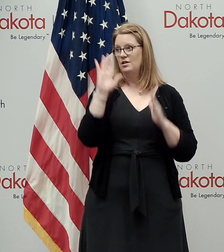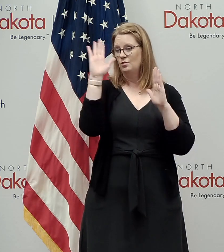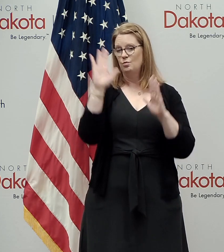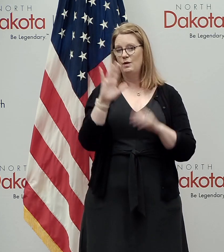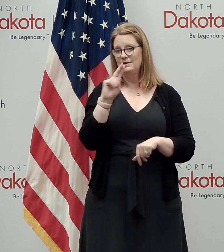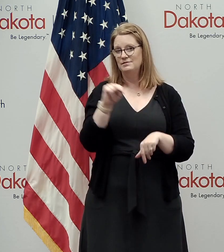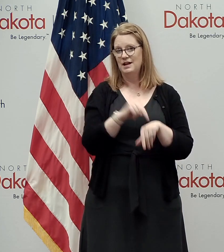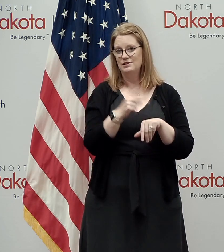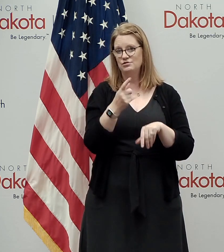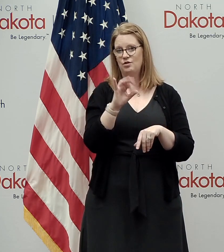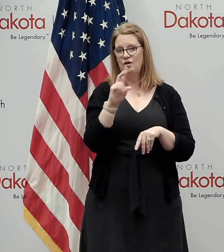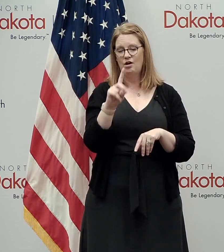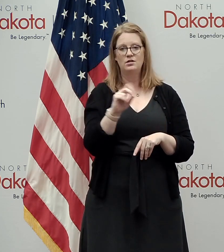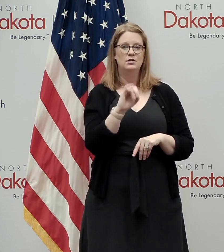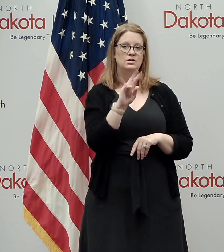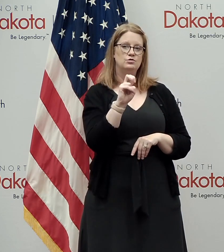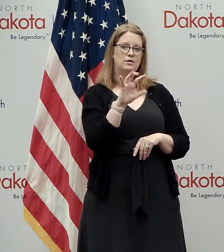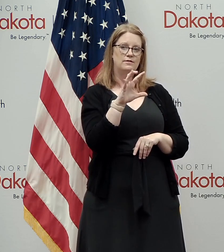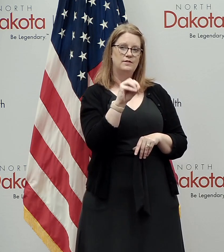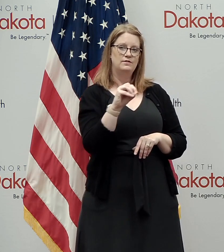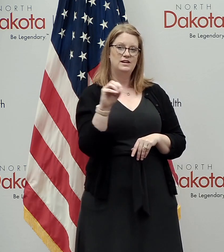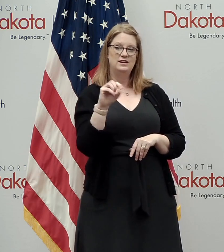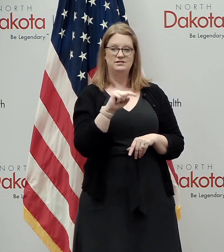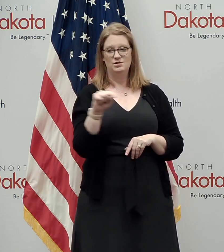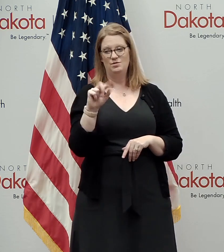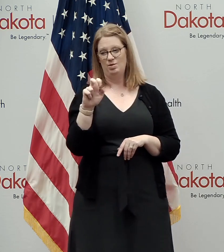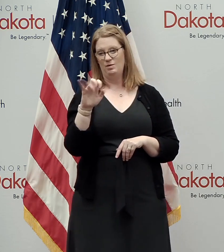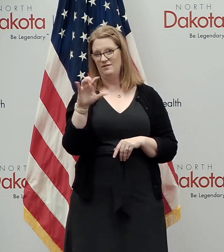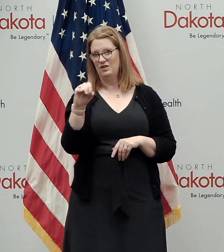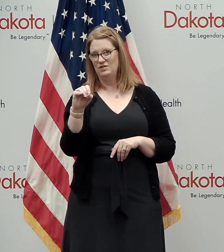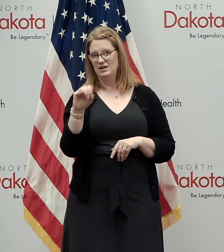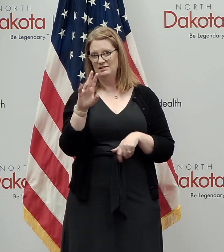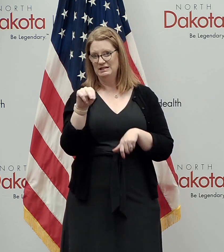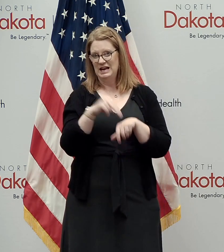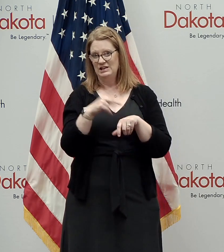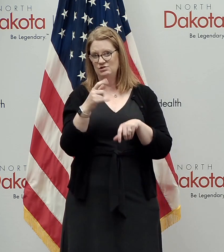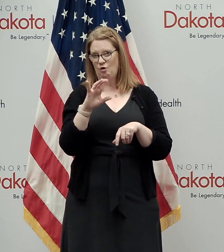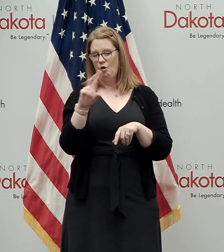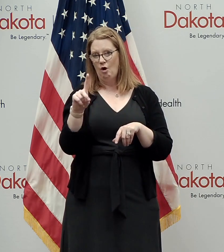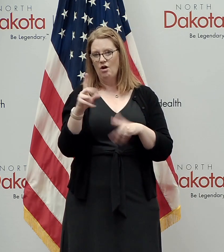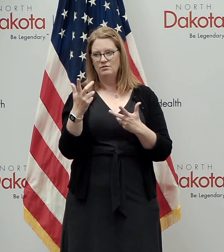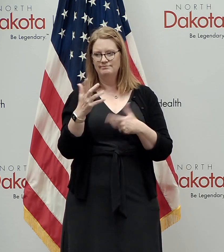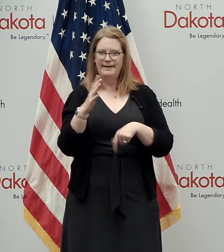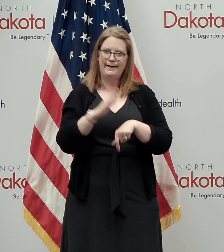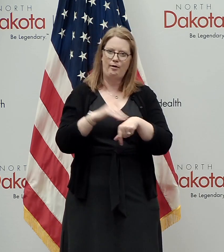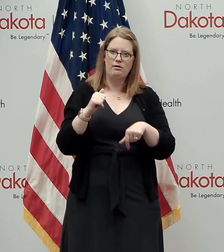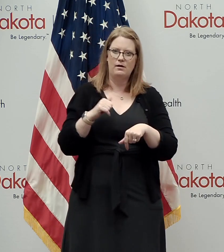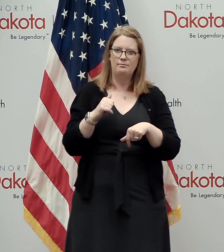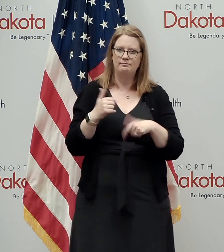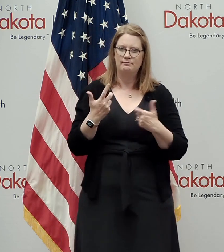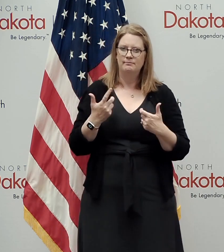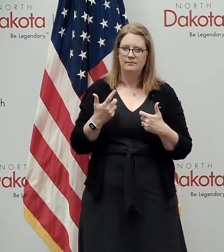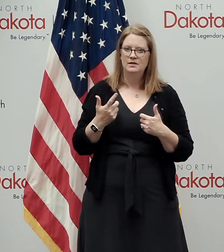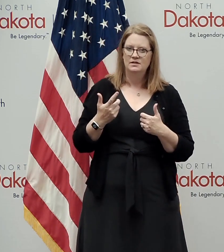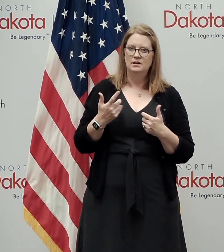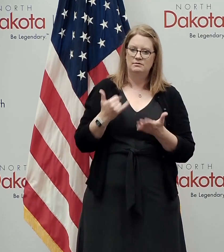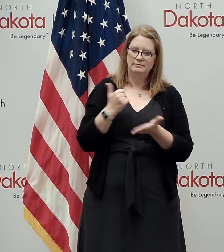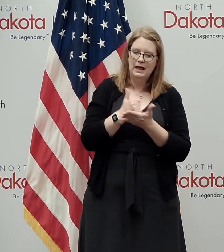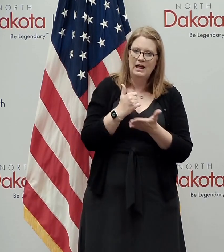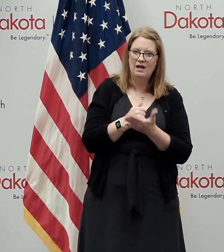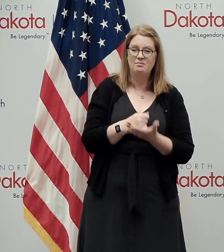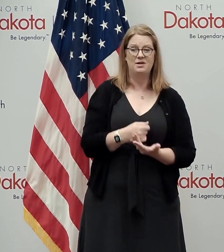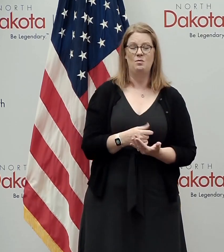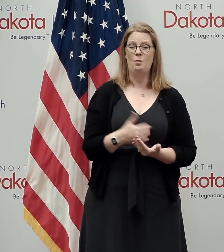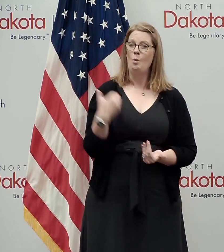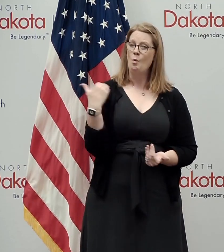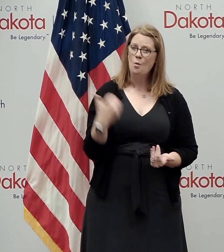We've had anywhere between 250 and 350 National Guard personnel called out throughout this time. They're playing really